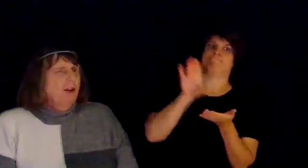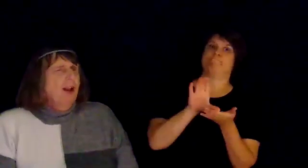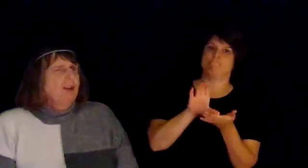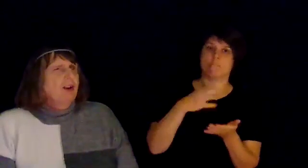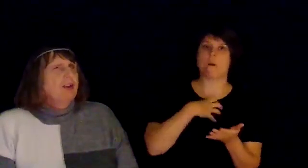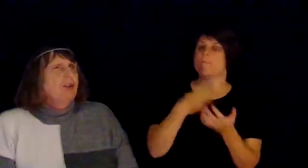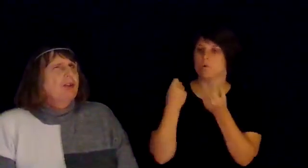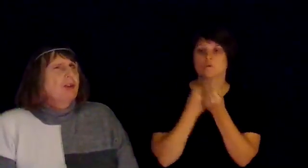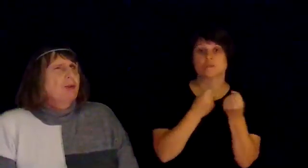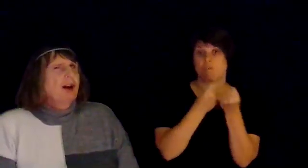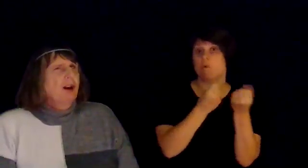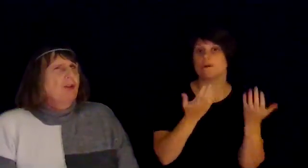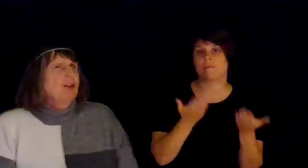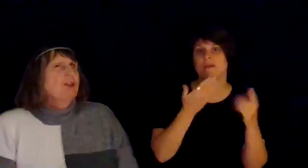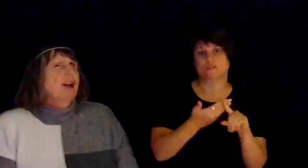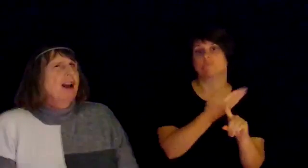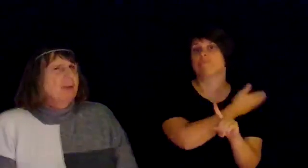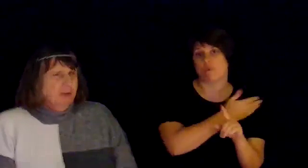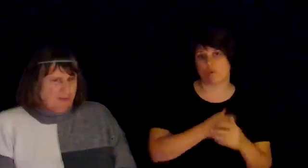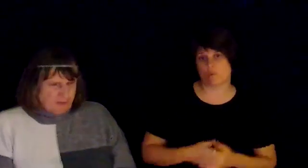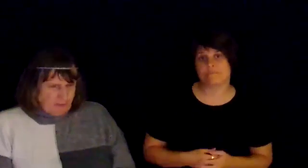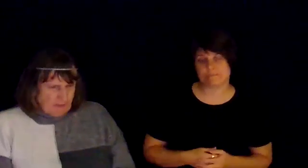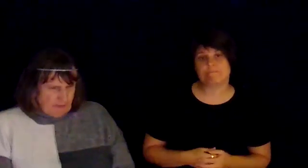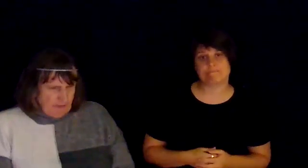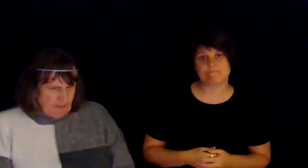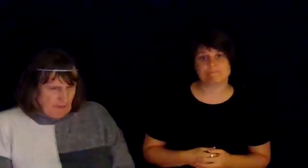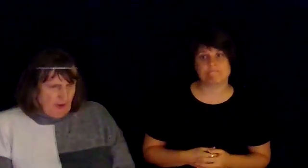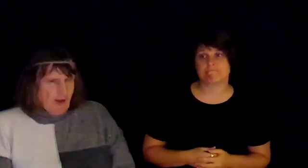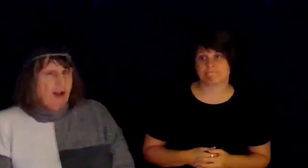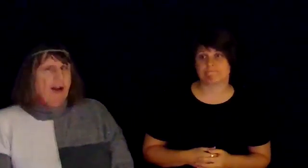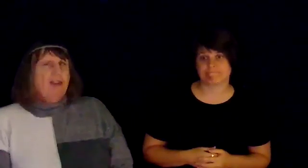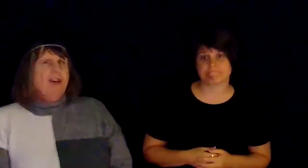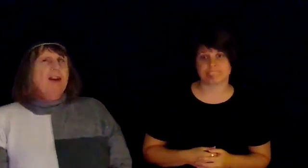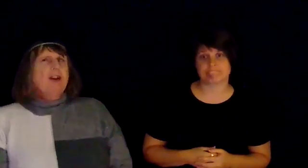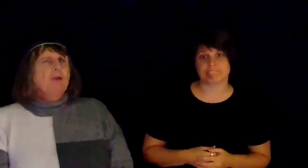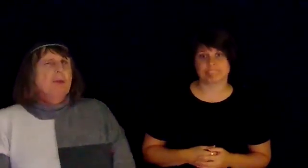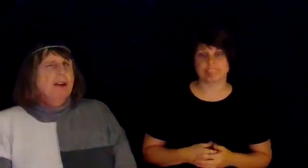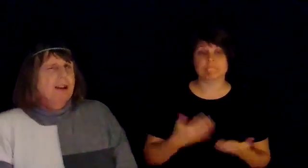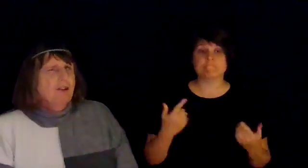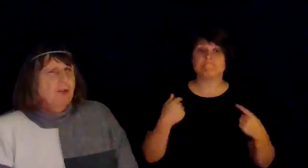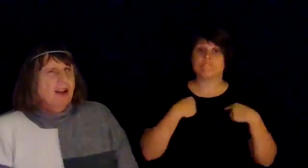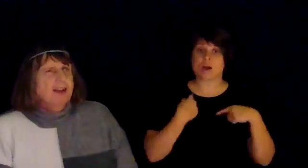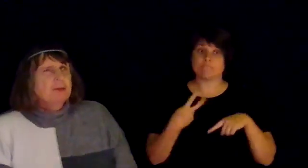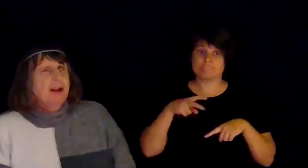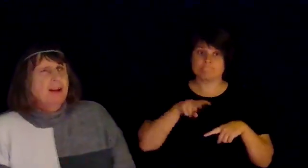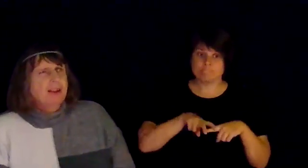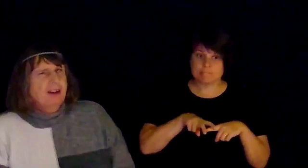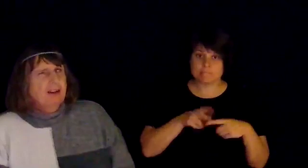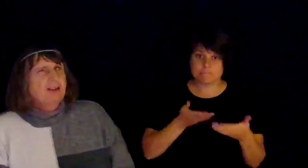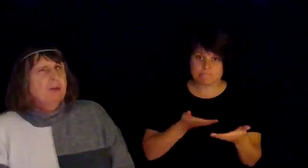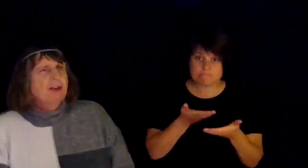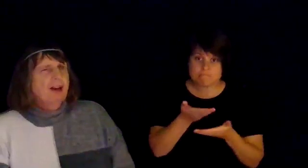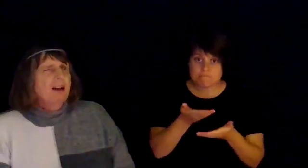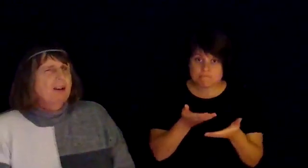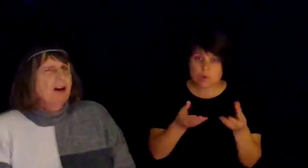support than I used to have. I sat down with my case